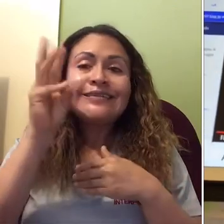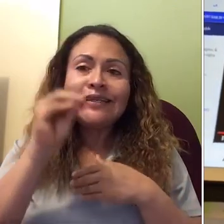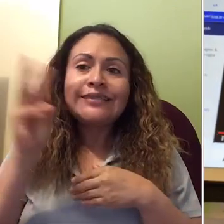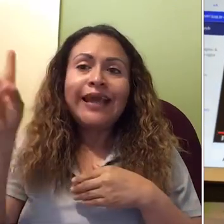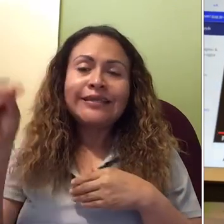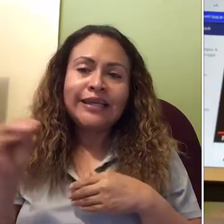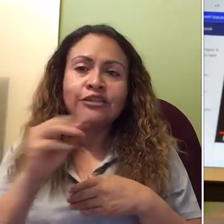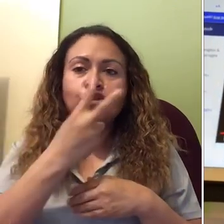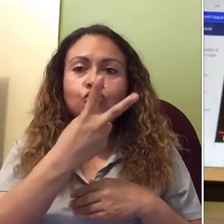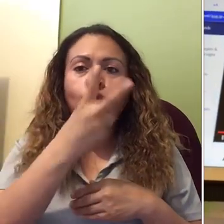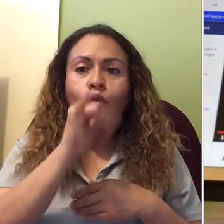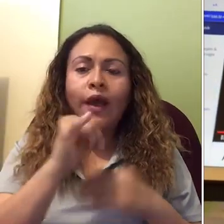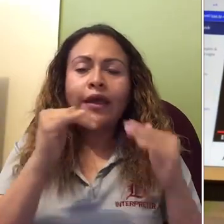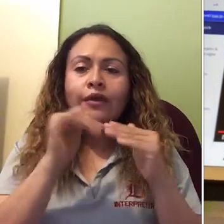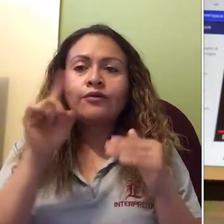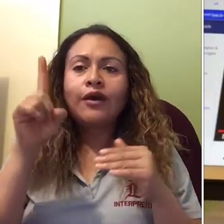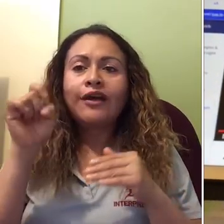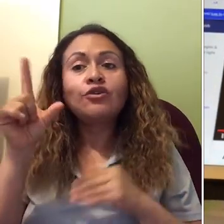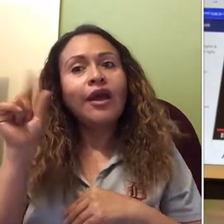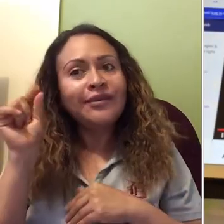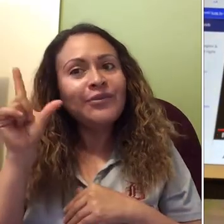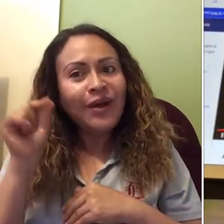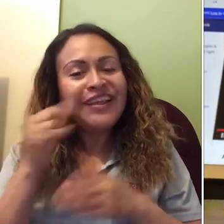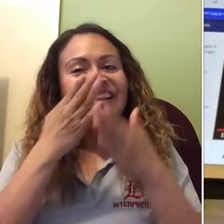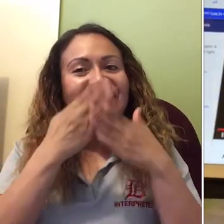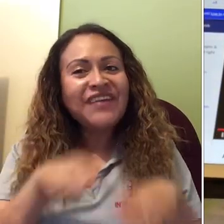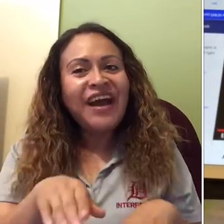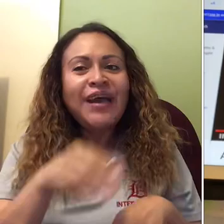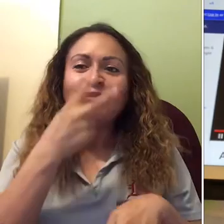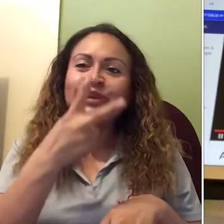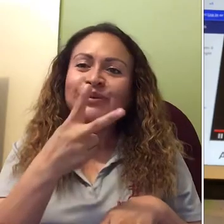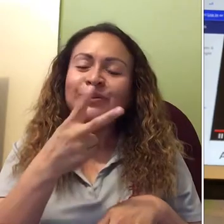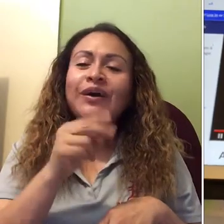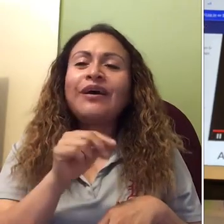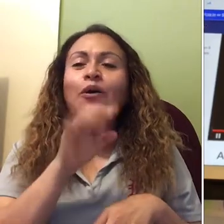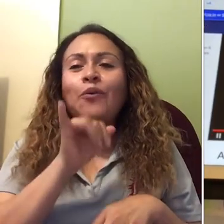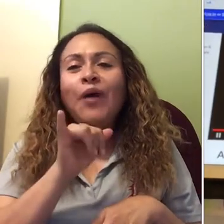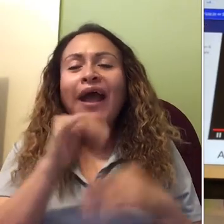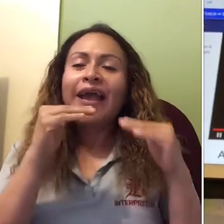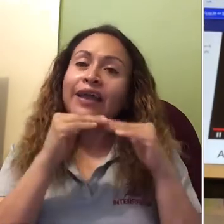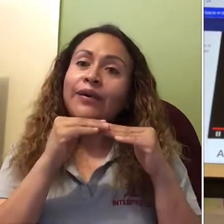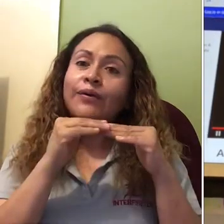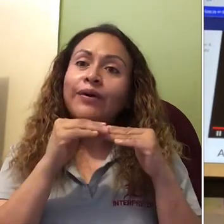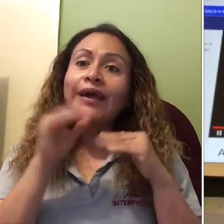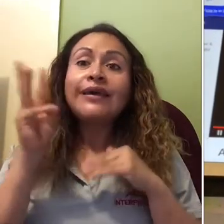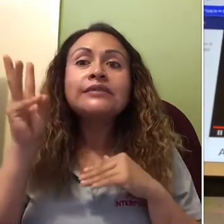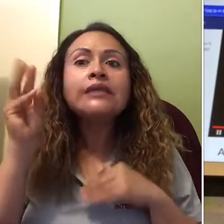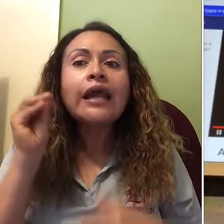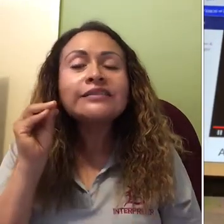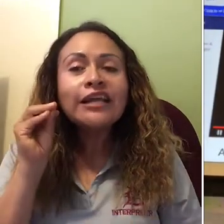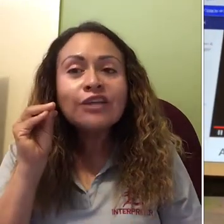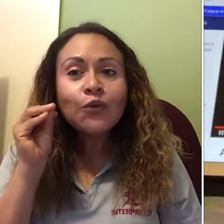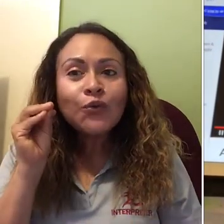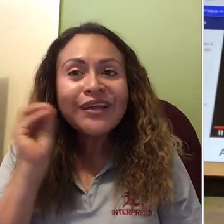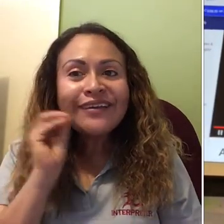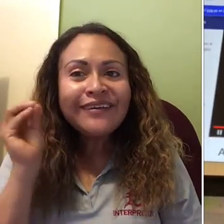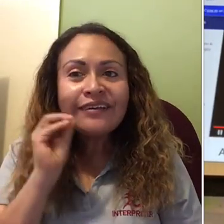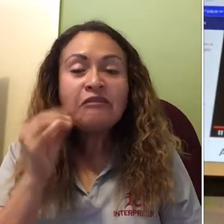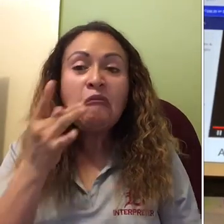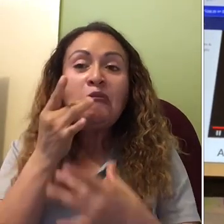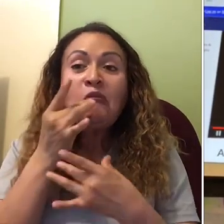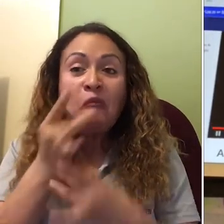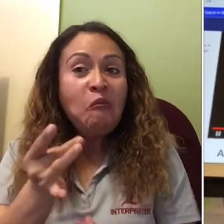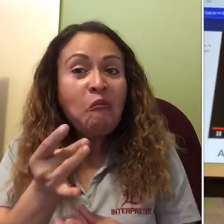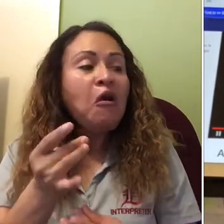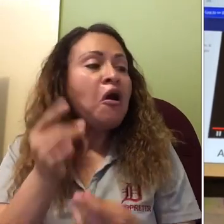you get 2y is equal to 120. Divide both sides by 2, you get y is equal to 60 degrees. Now this is interesting. I